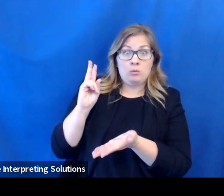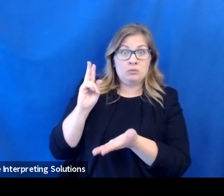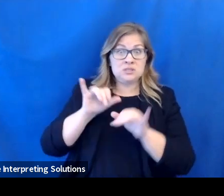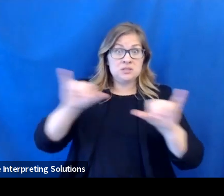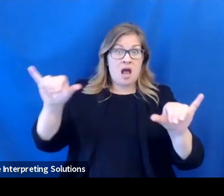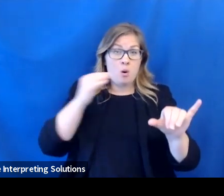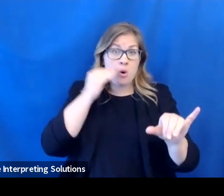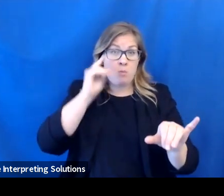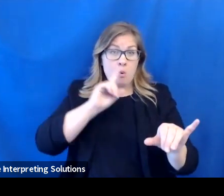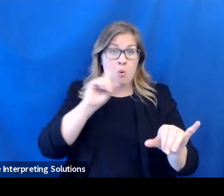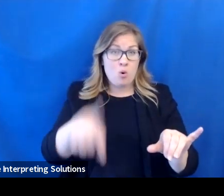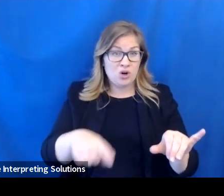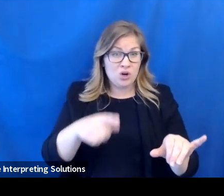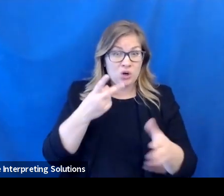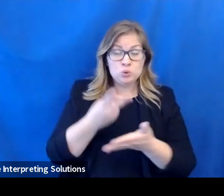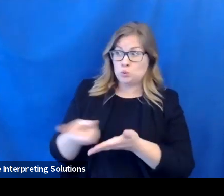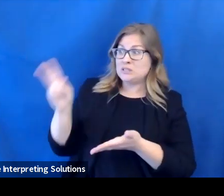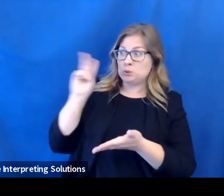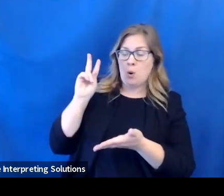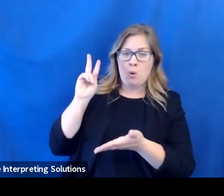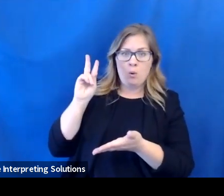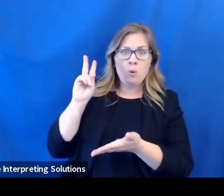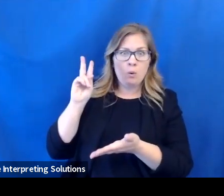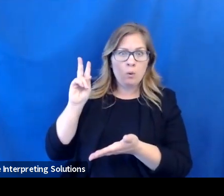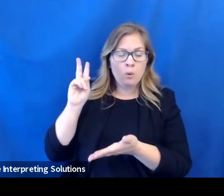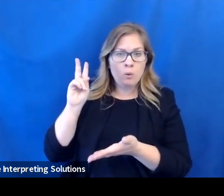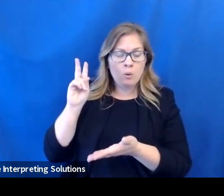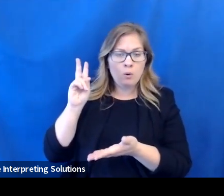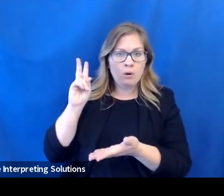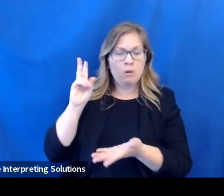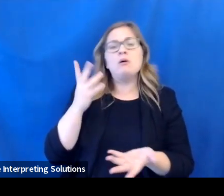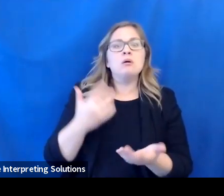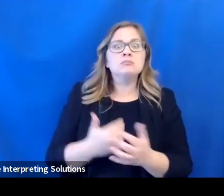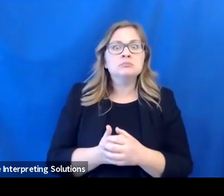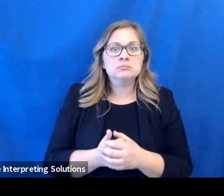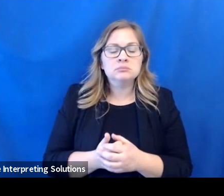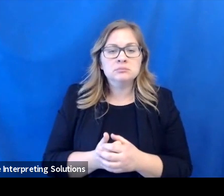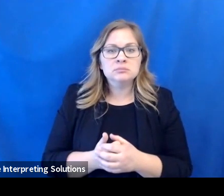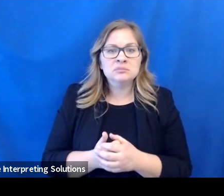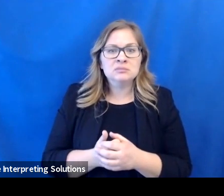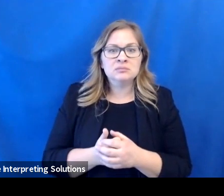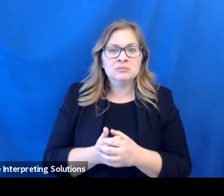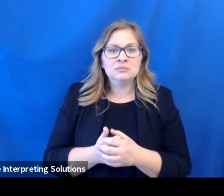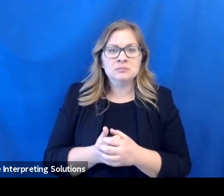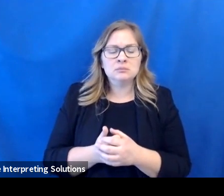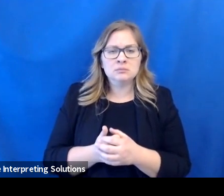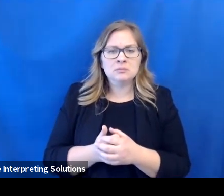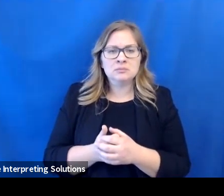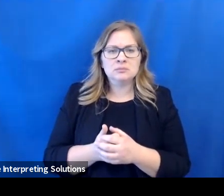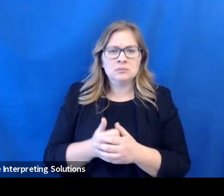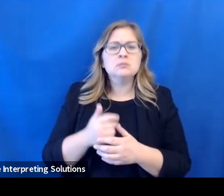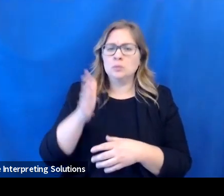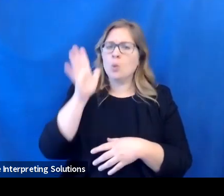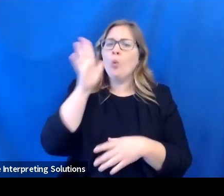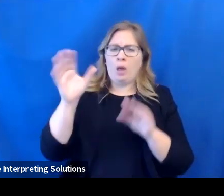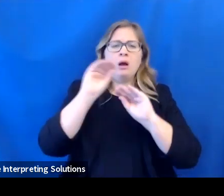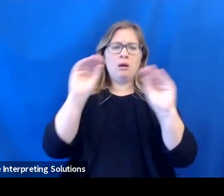and what we've added to that. So those things will come into that. I do think you're seeing, and we will put this information out. I'm hoping that we're ready to go